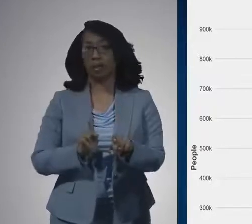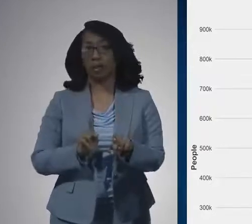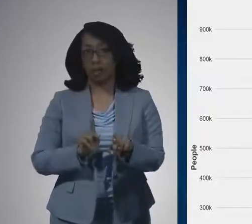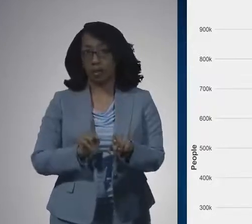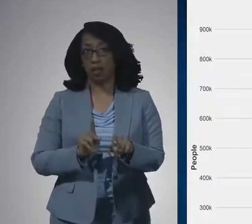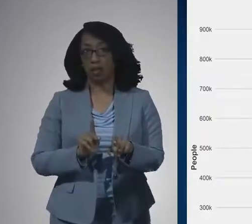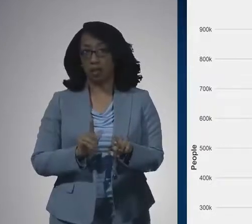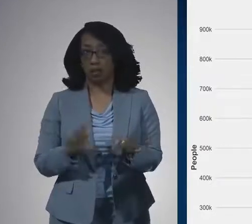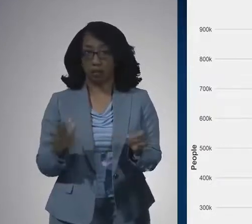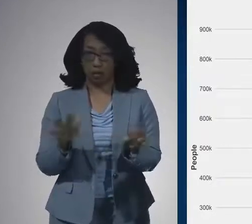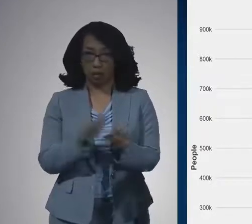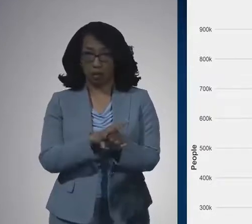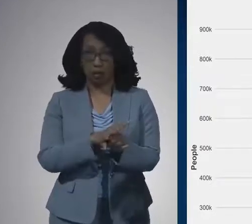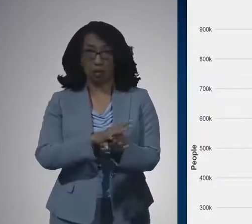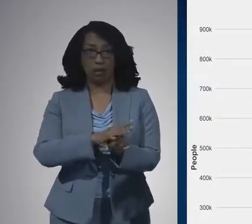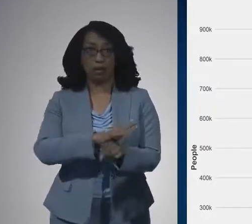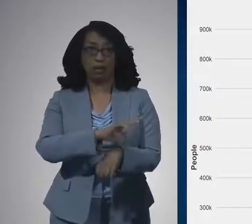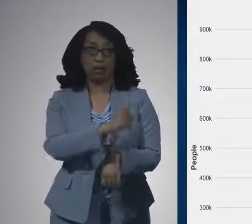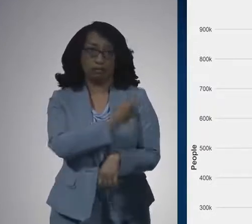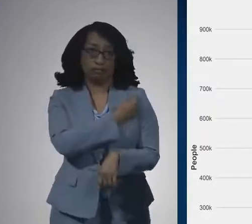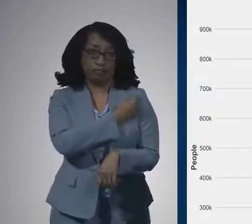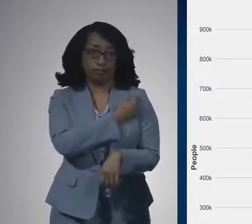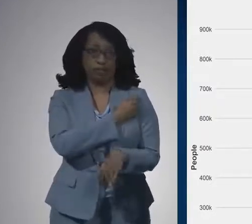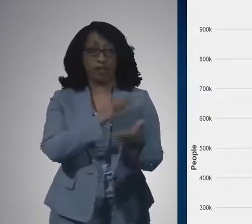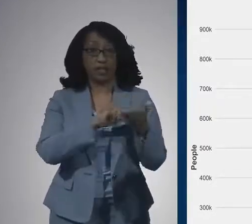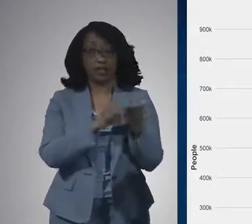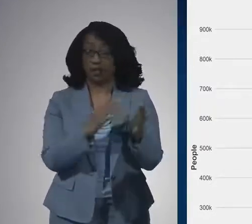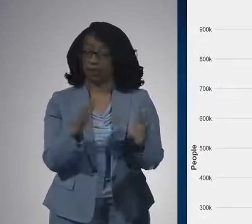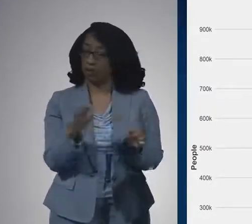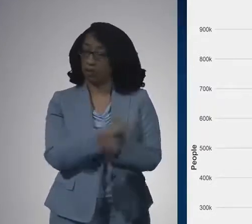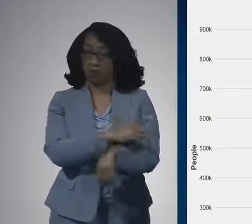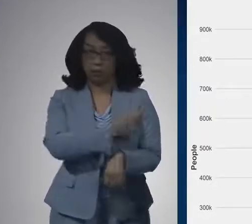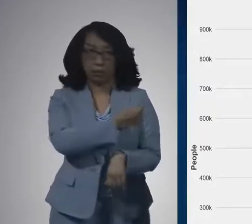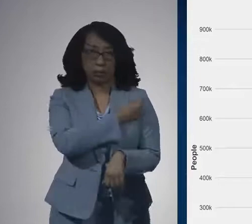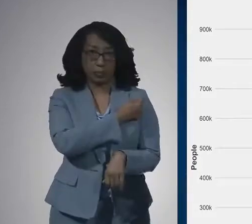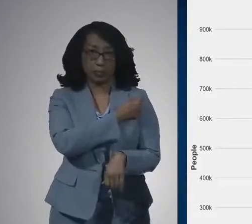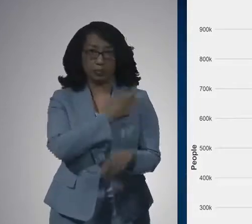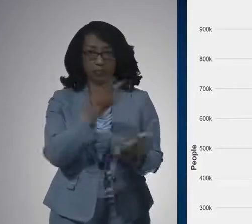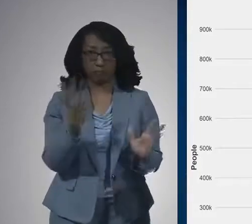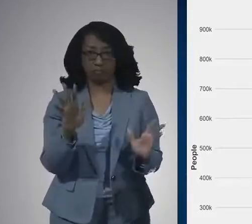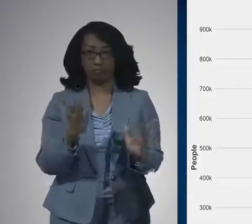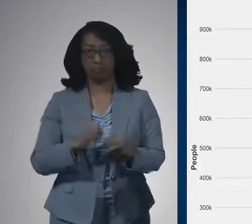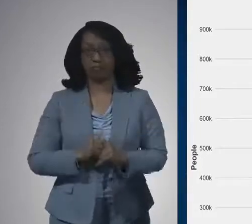is fully vaccinated, meaning they've had their full vaccination series.